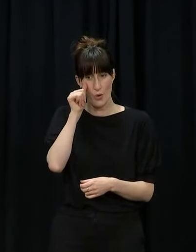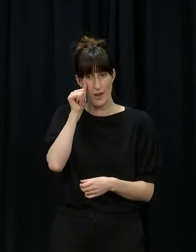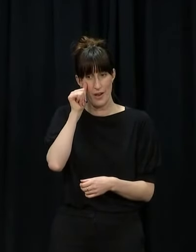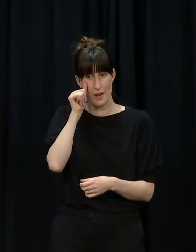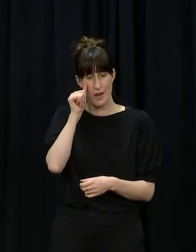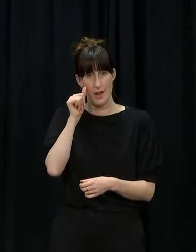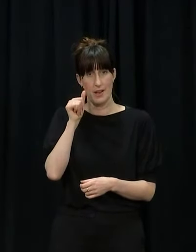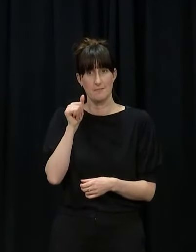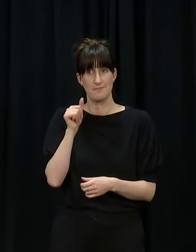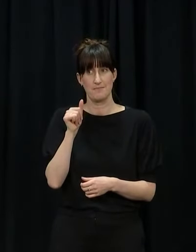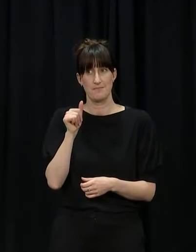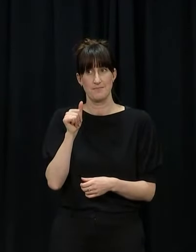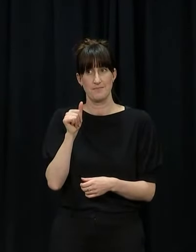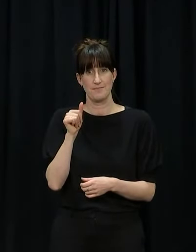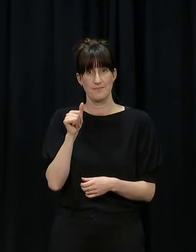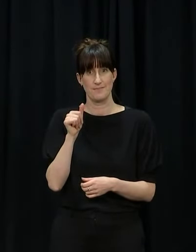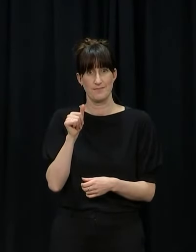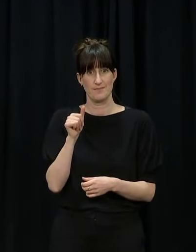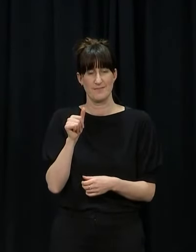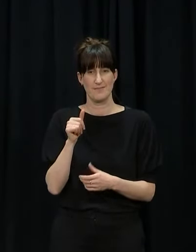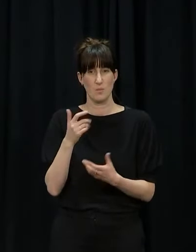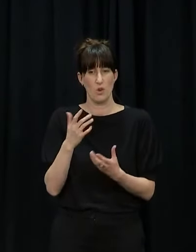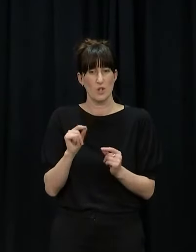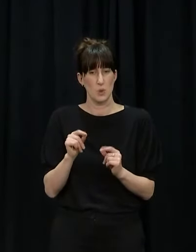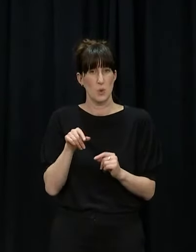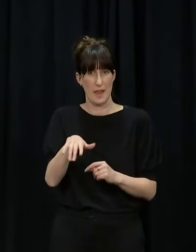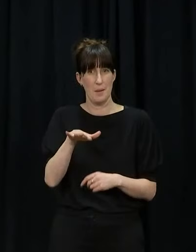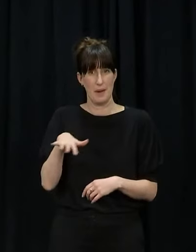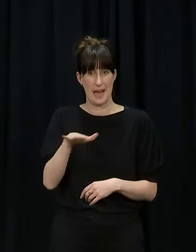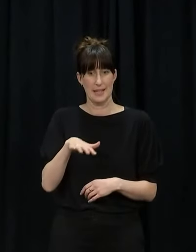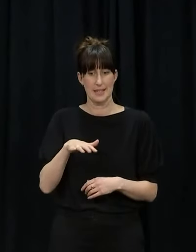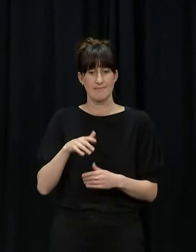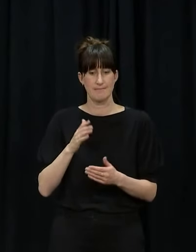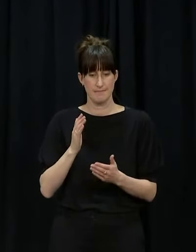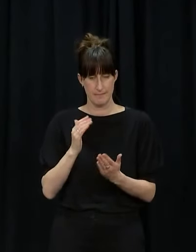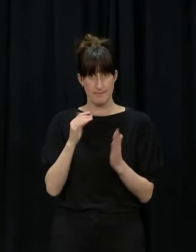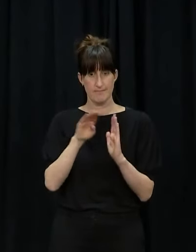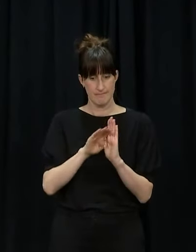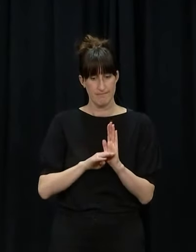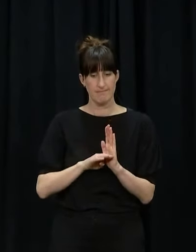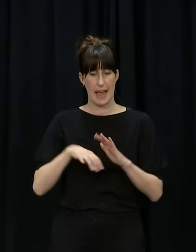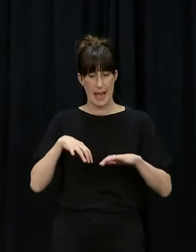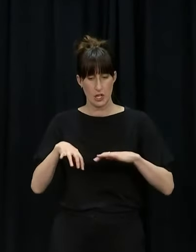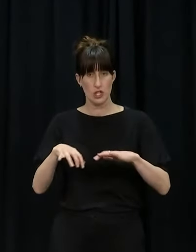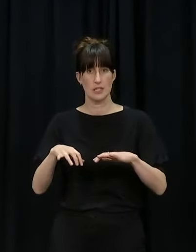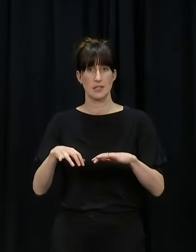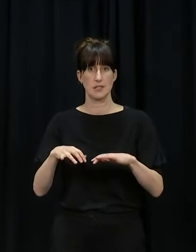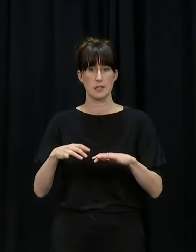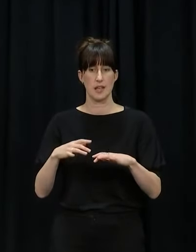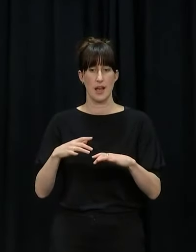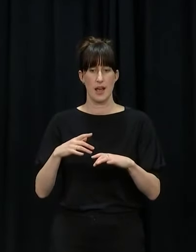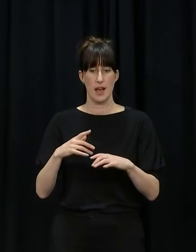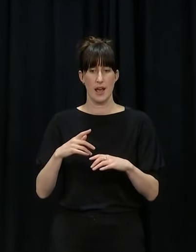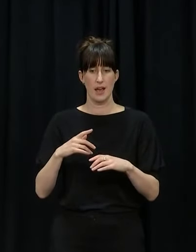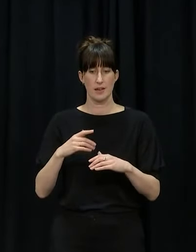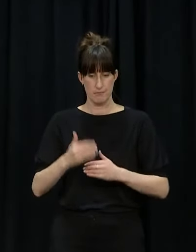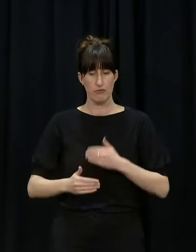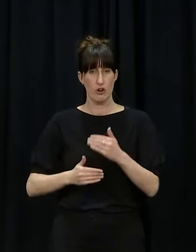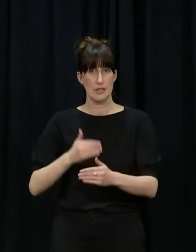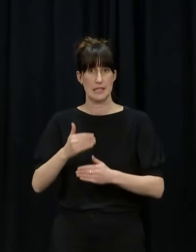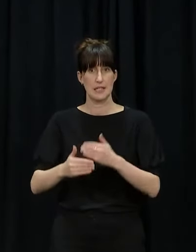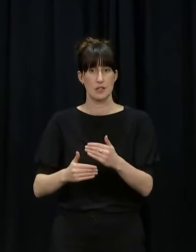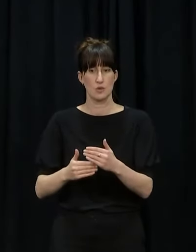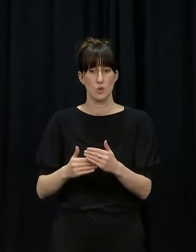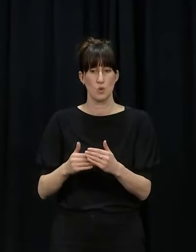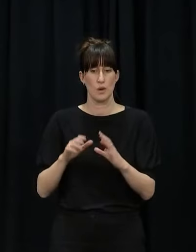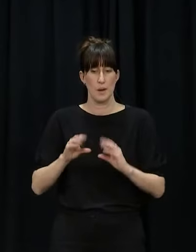set of actions and protocols being put in place to reduce the risk of further infection, if there is any there,